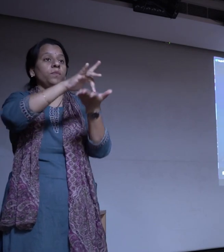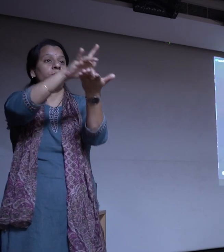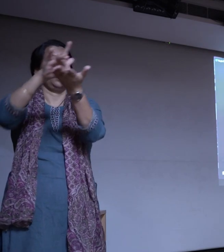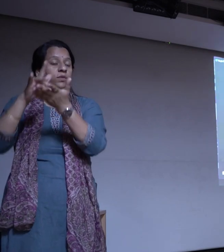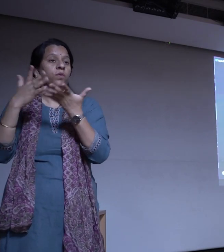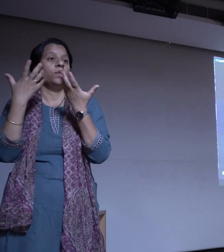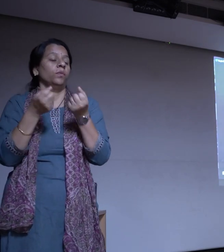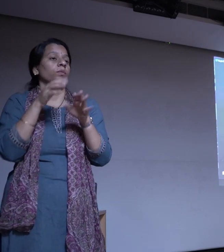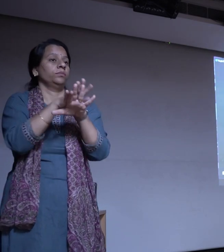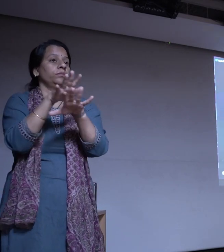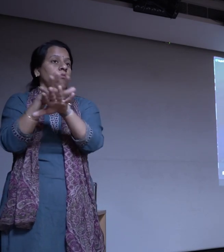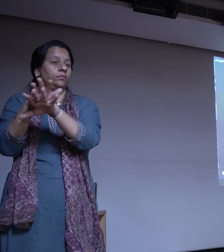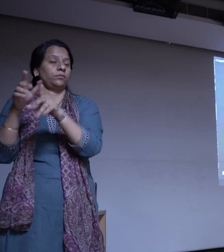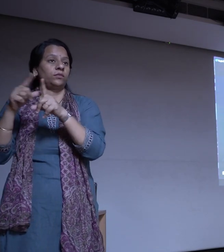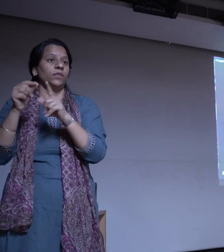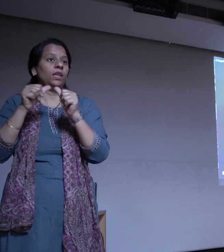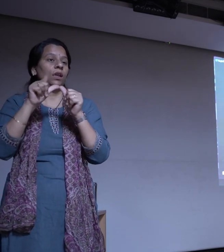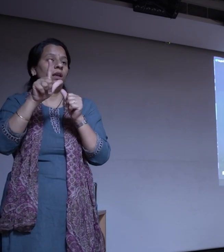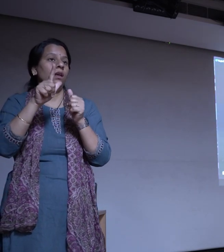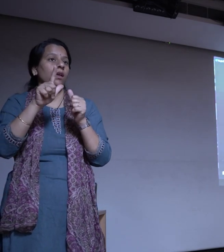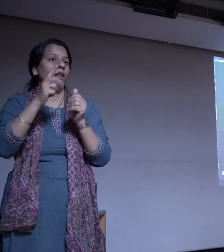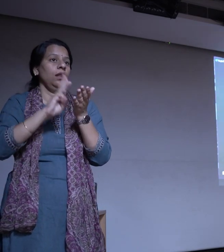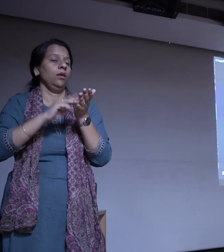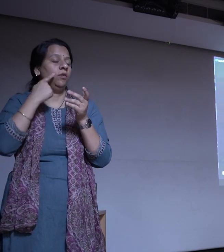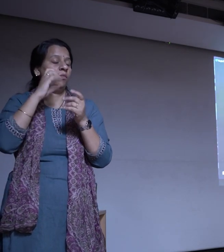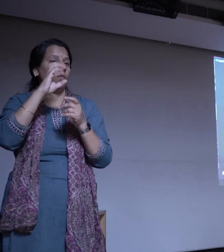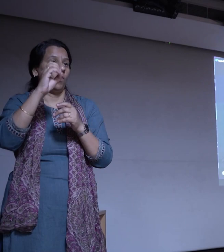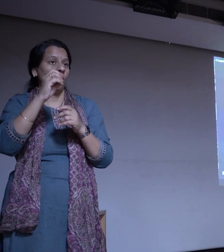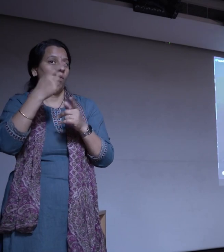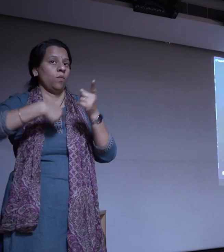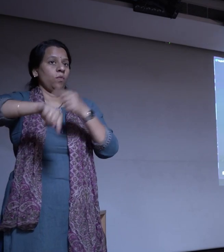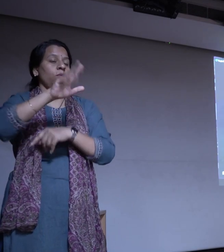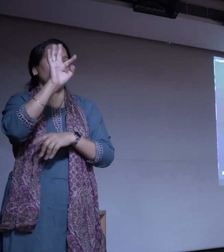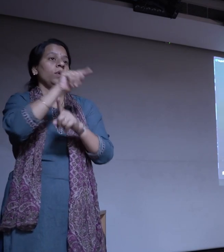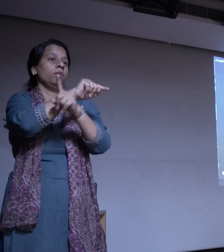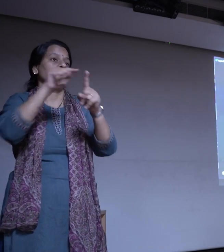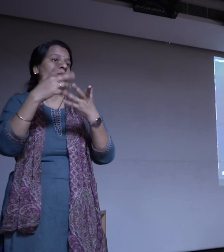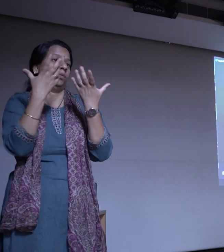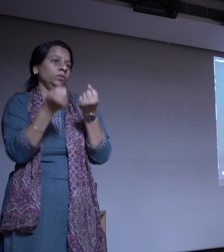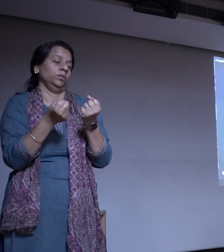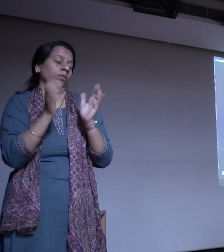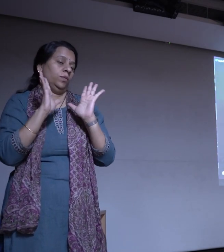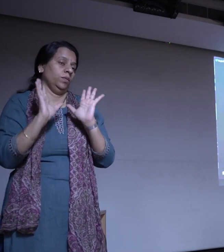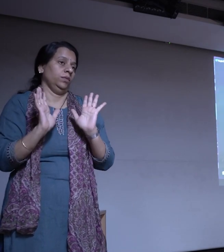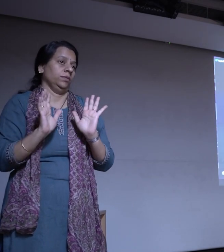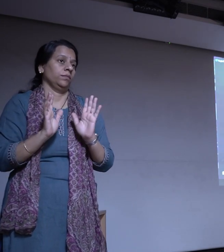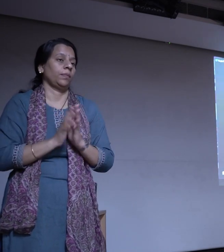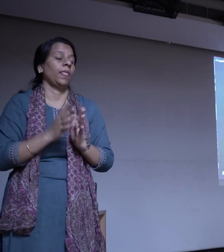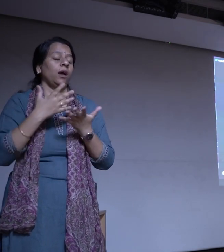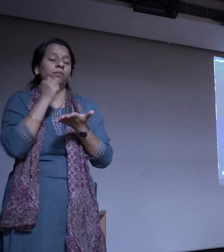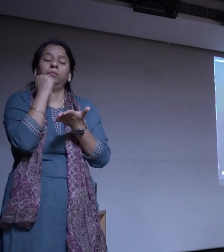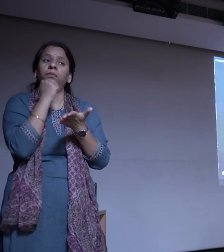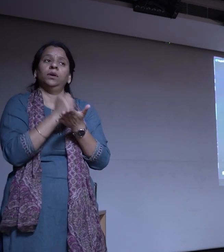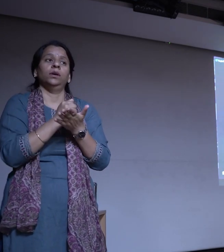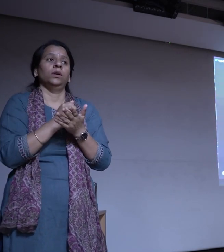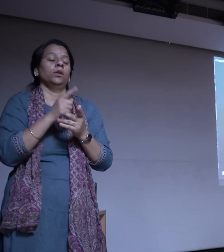year so getting has reduced price point by about 40% due to scale up but I must